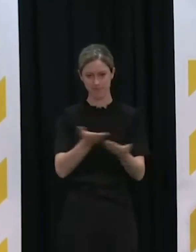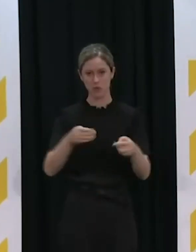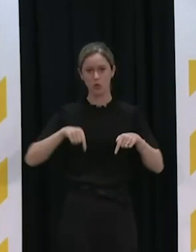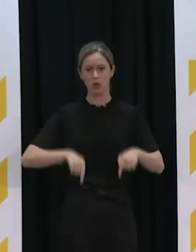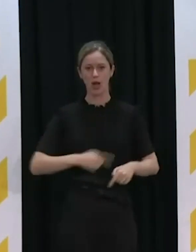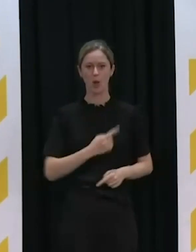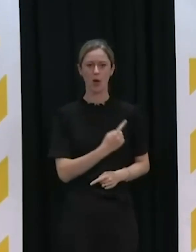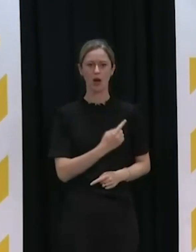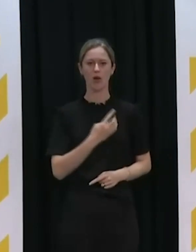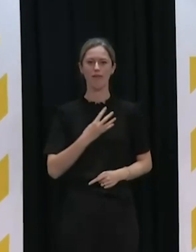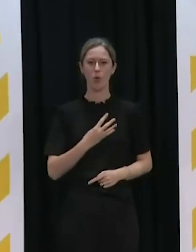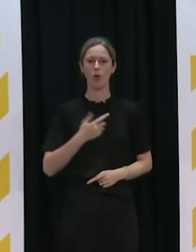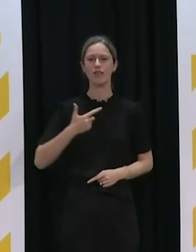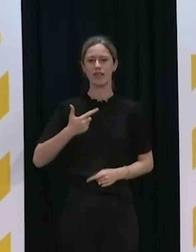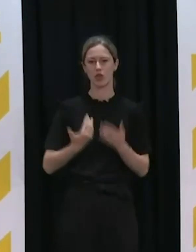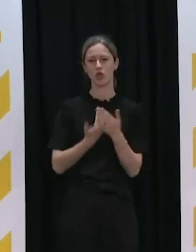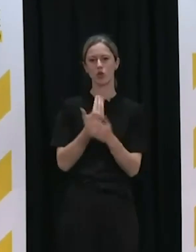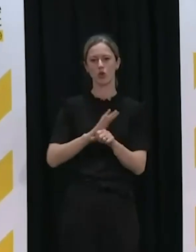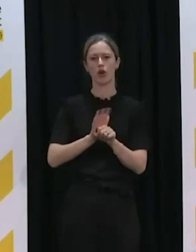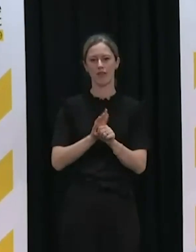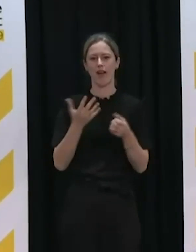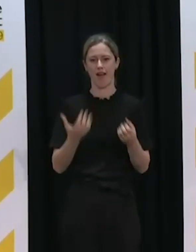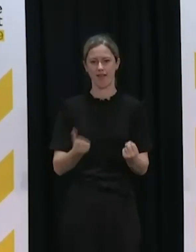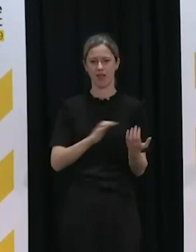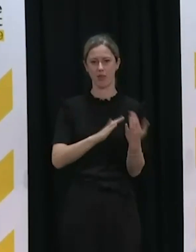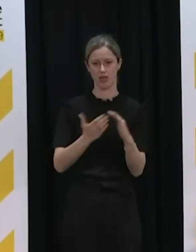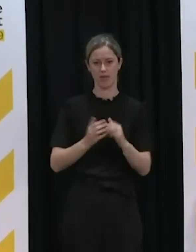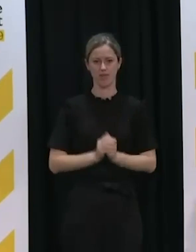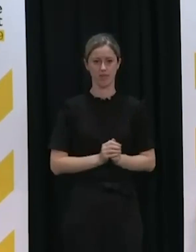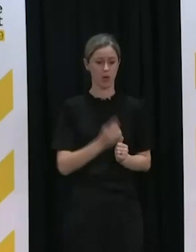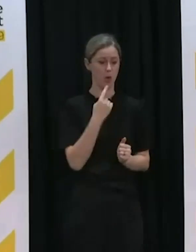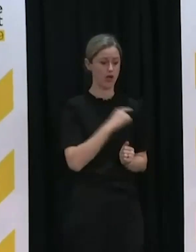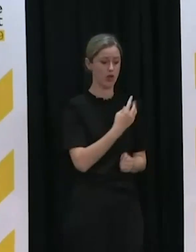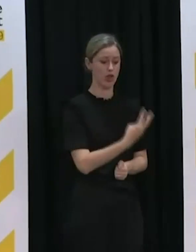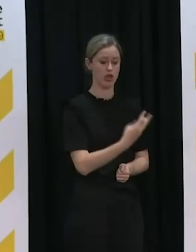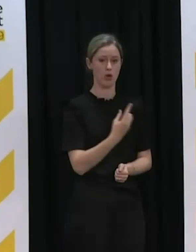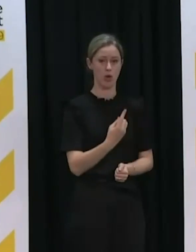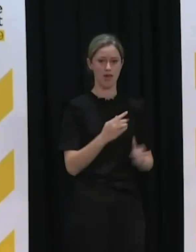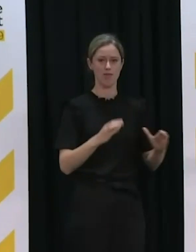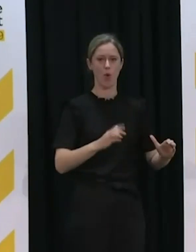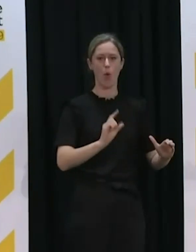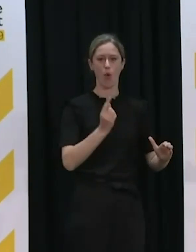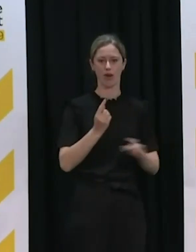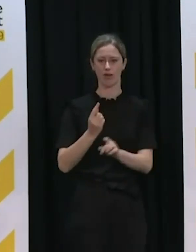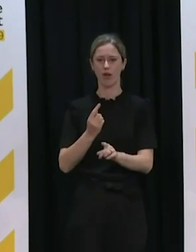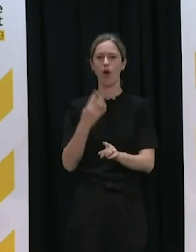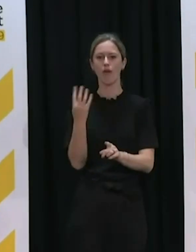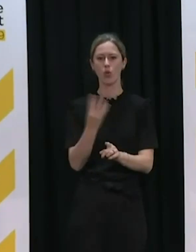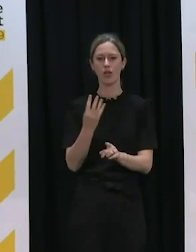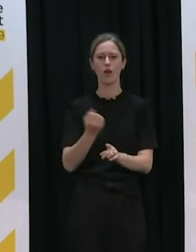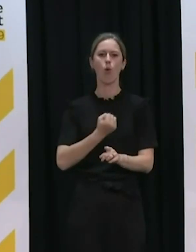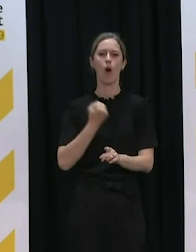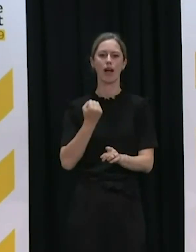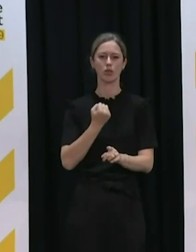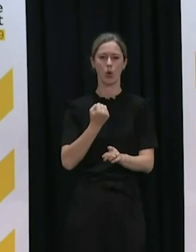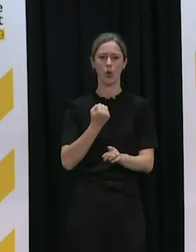So today there are 147 new cases in the community. Of these, 131 are in Auckland, 14 in